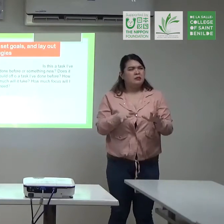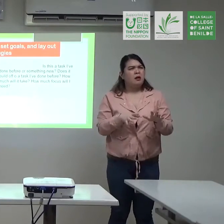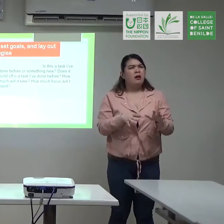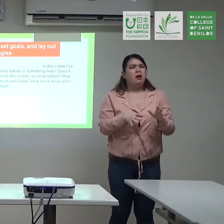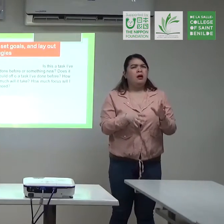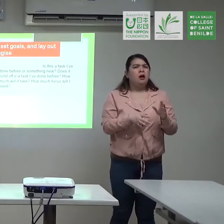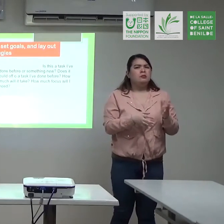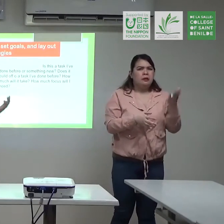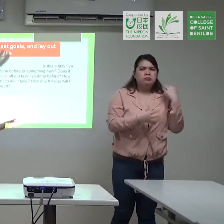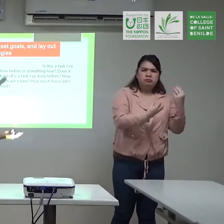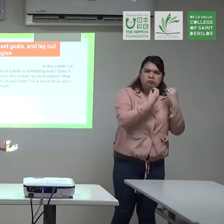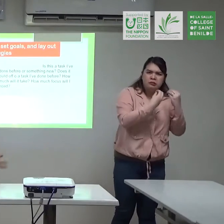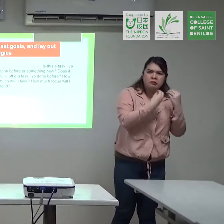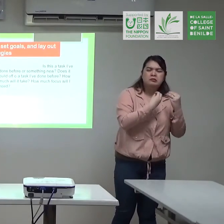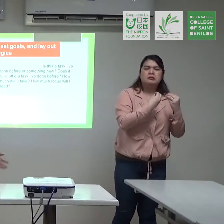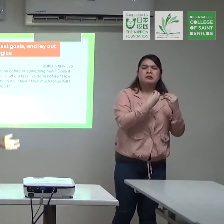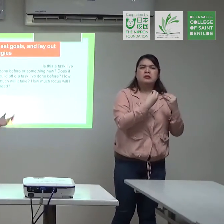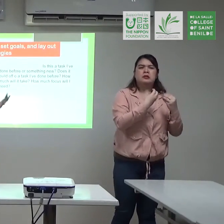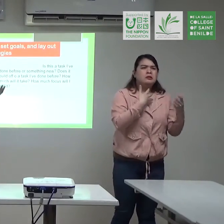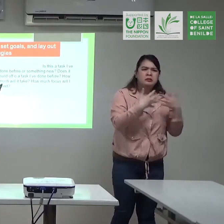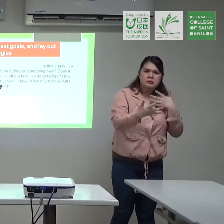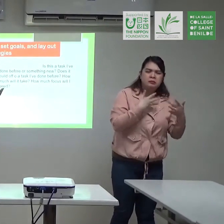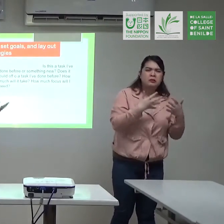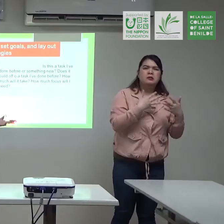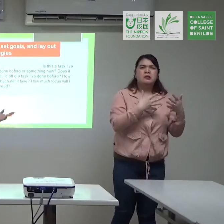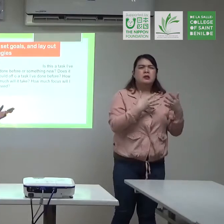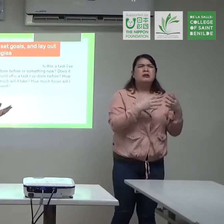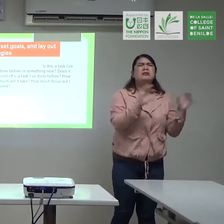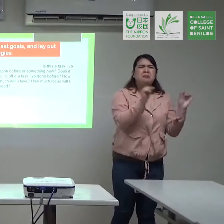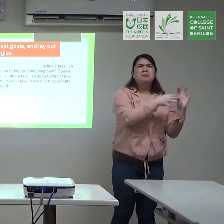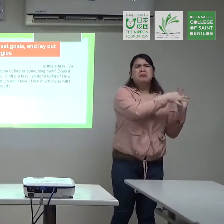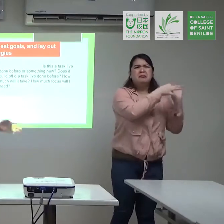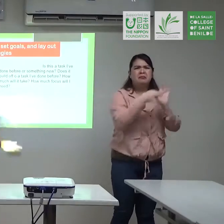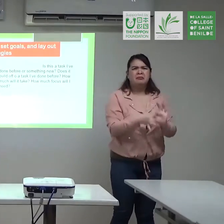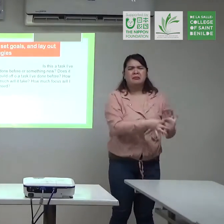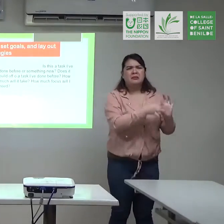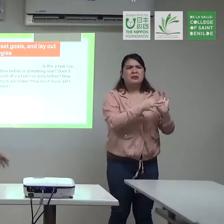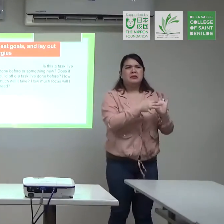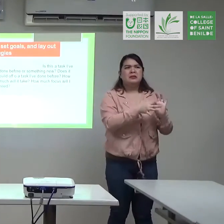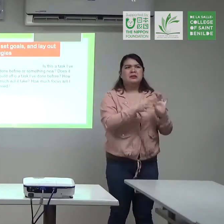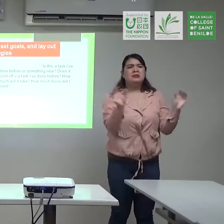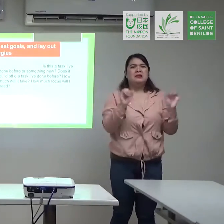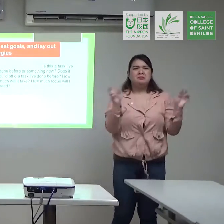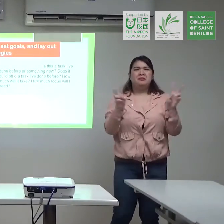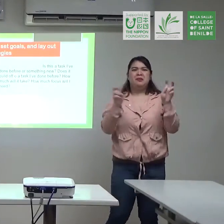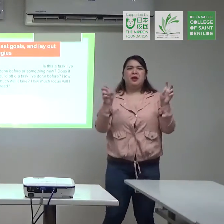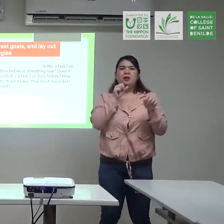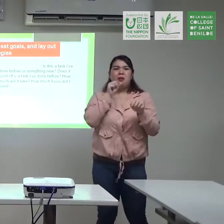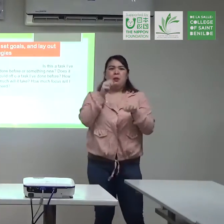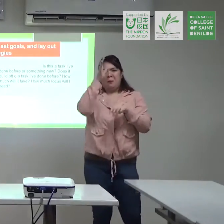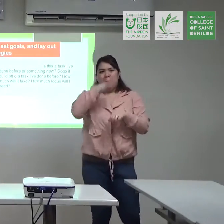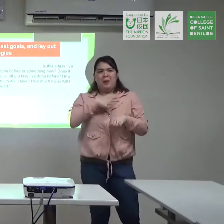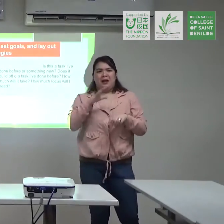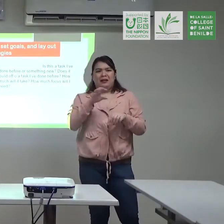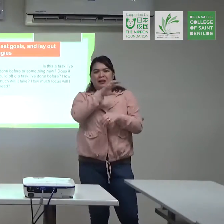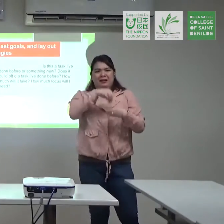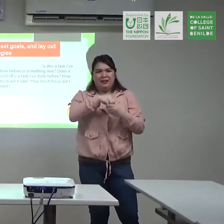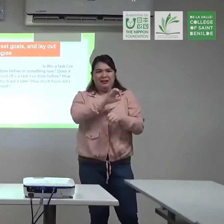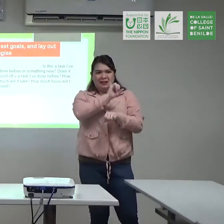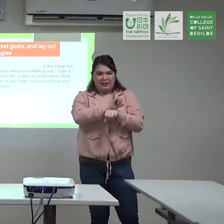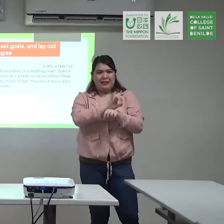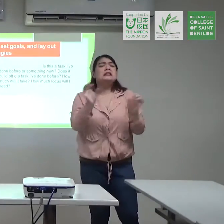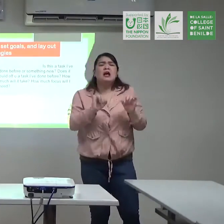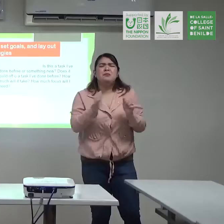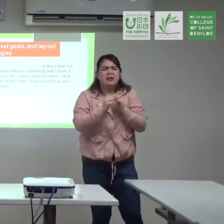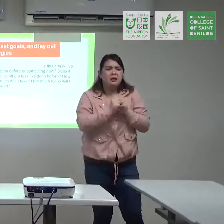things are, even the world is interconnected. No man is an island. Everything is